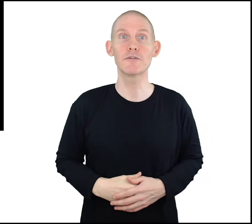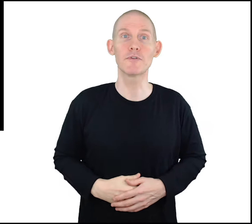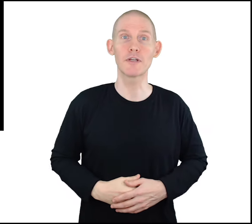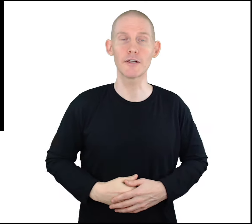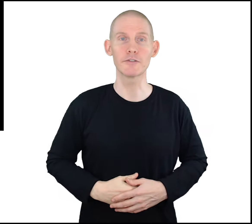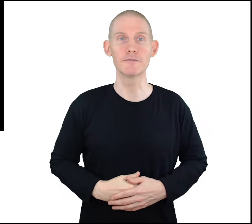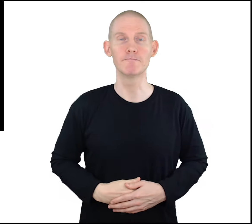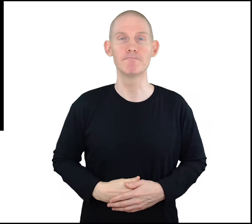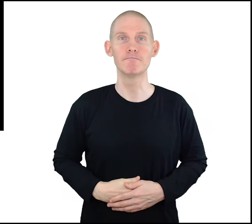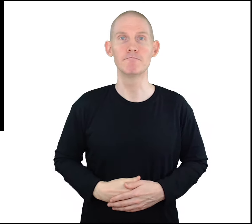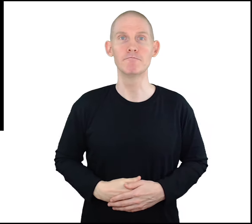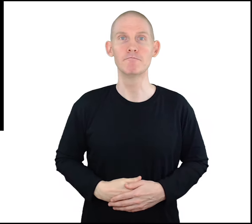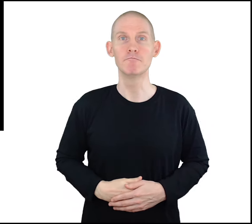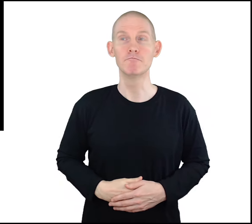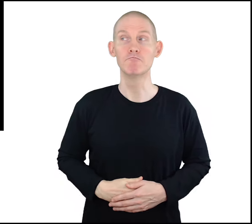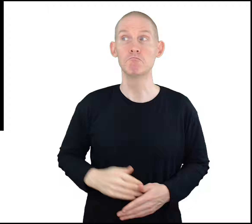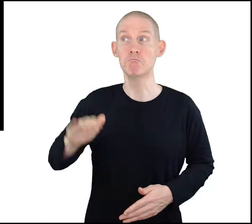the cousin.